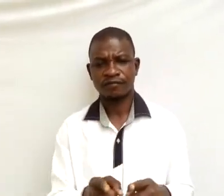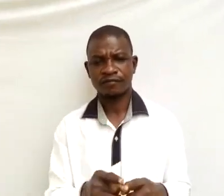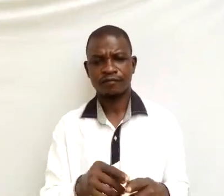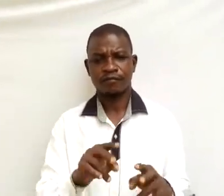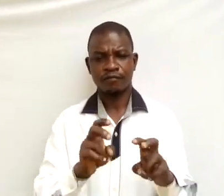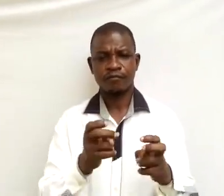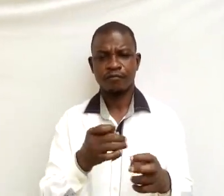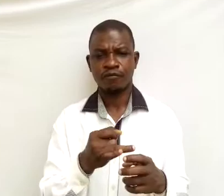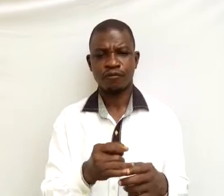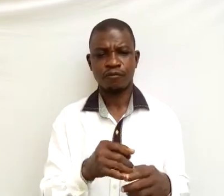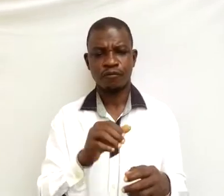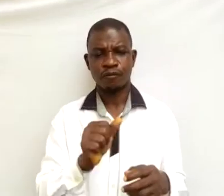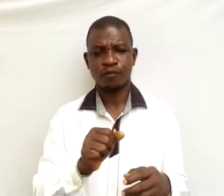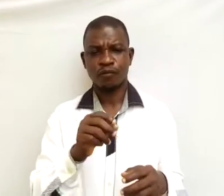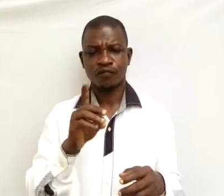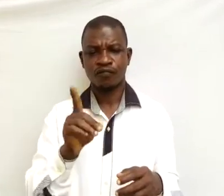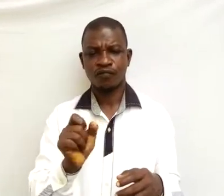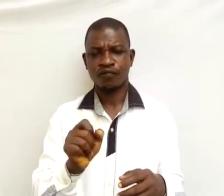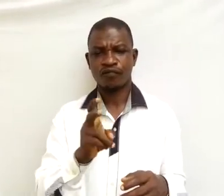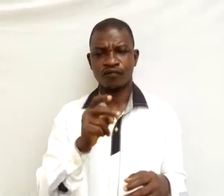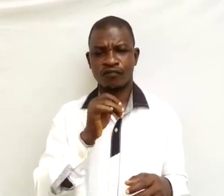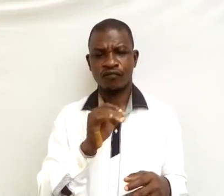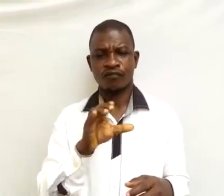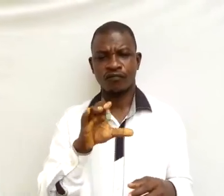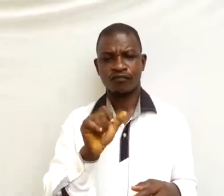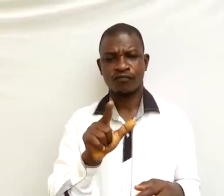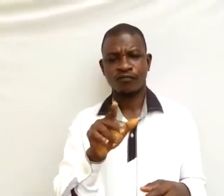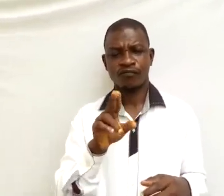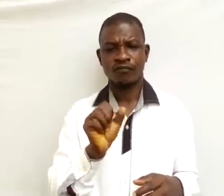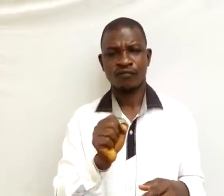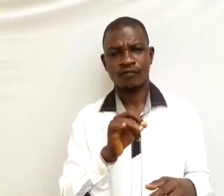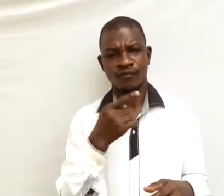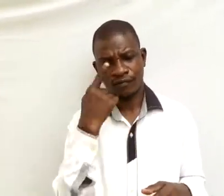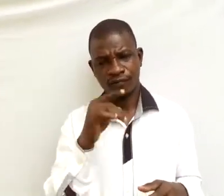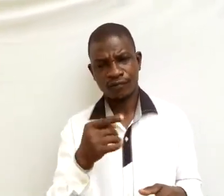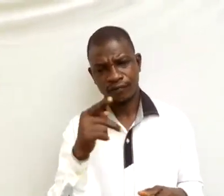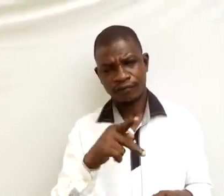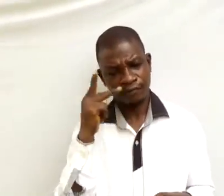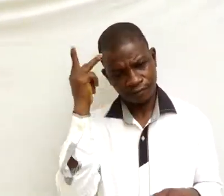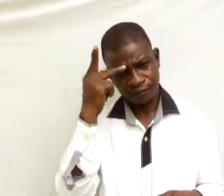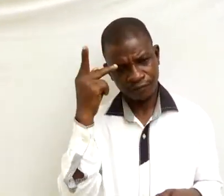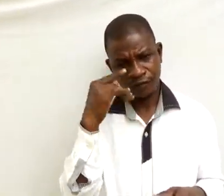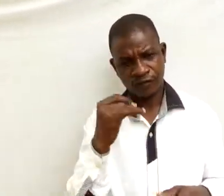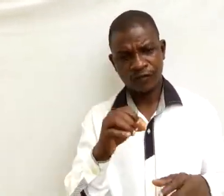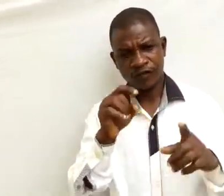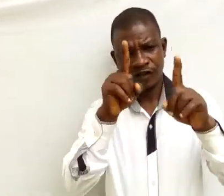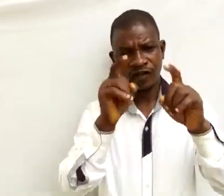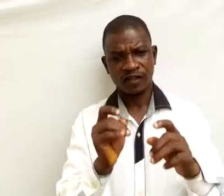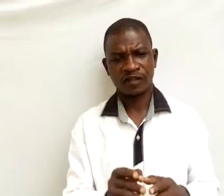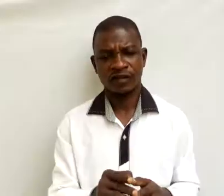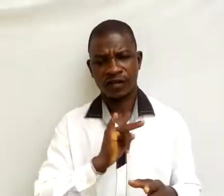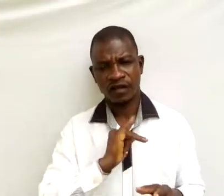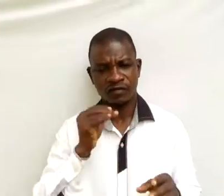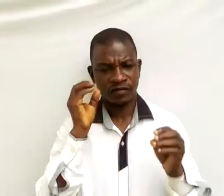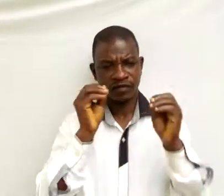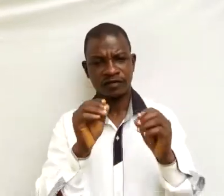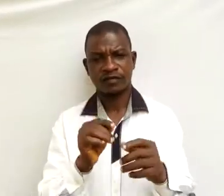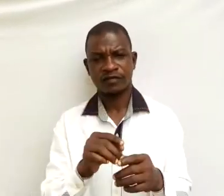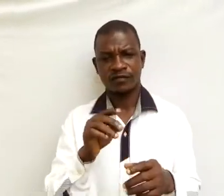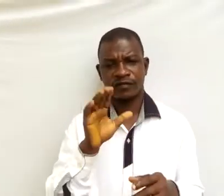of adverbial clauses. But for the purpose of examination, I will teach you 5